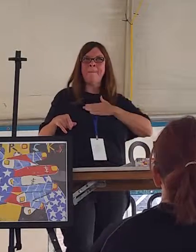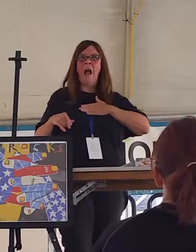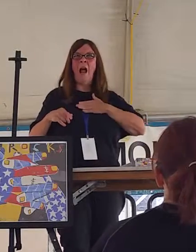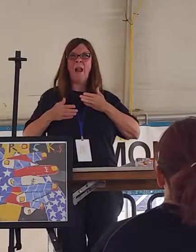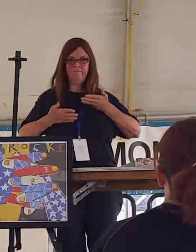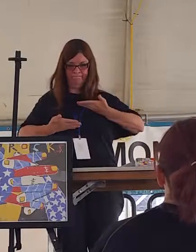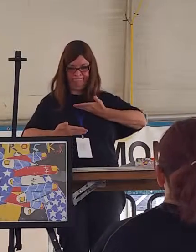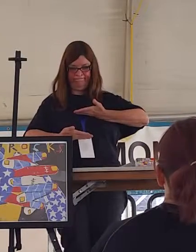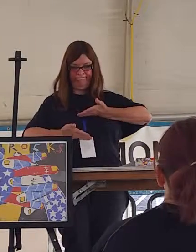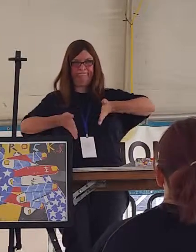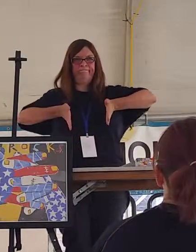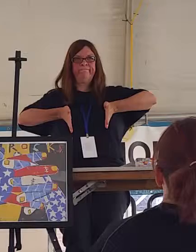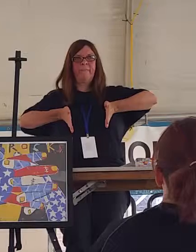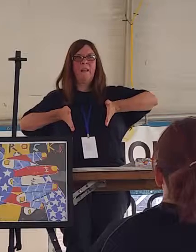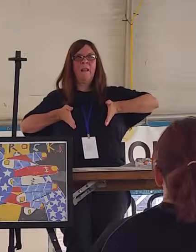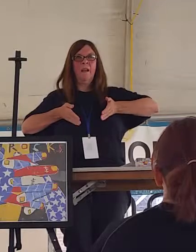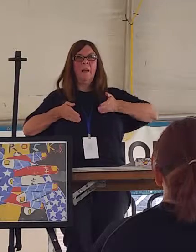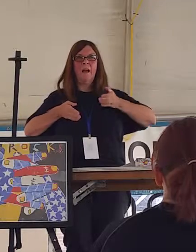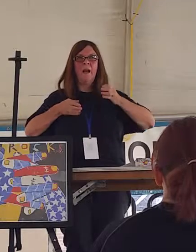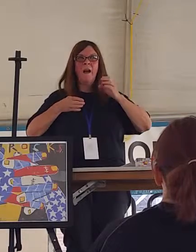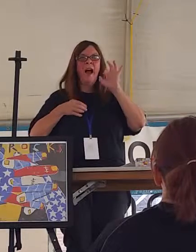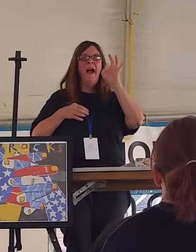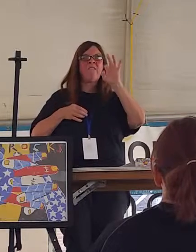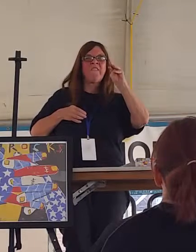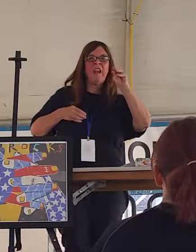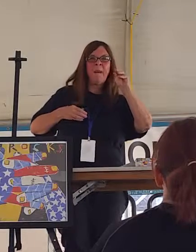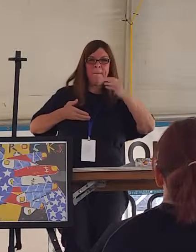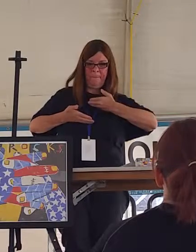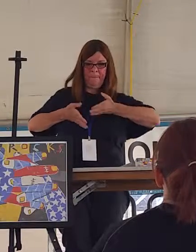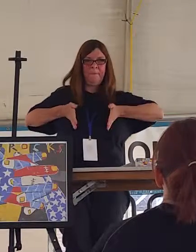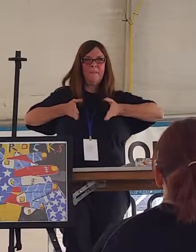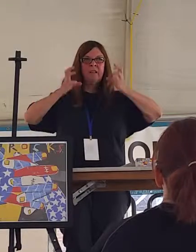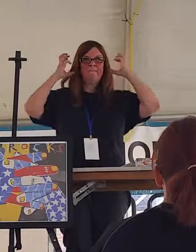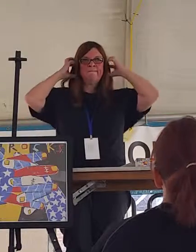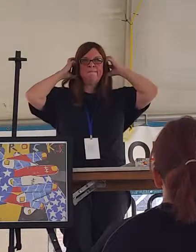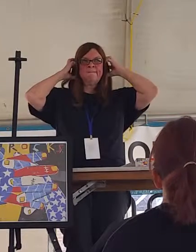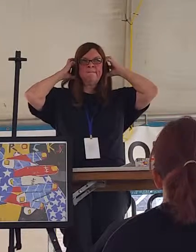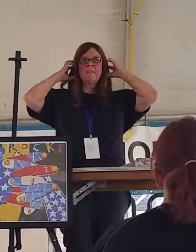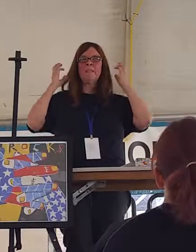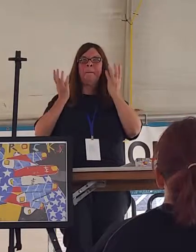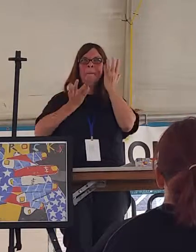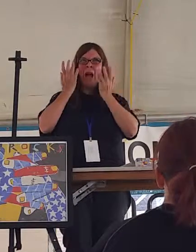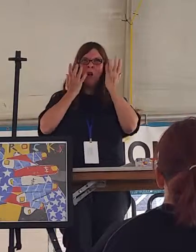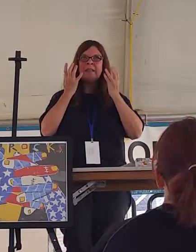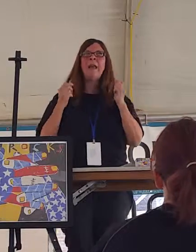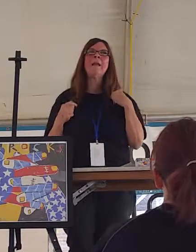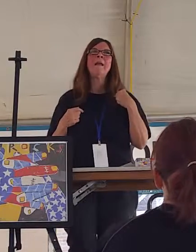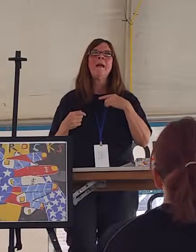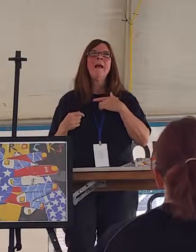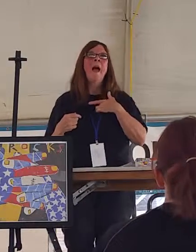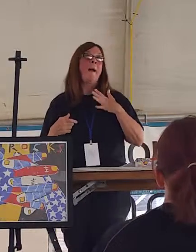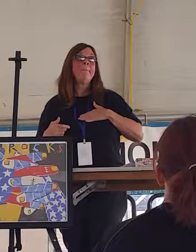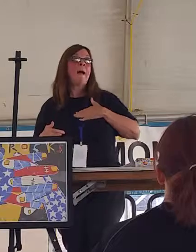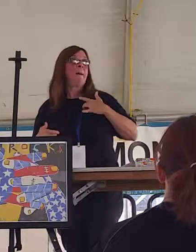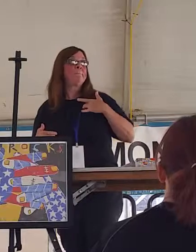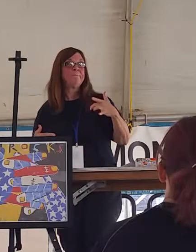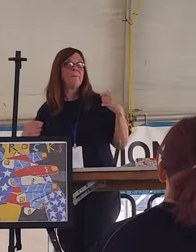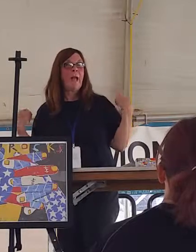I was bullied. I just felt alone. I had an FM hearing system, which was